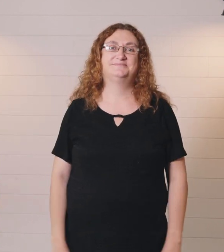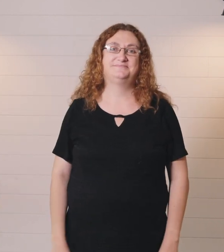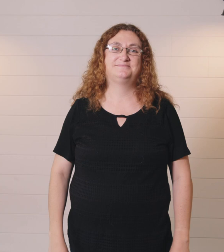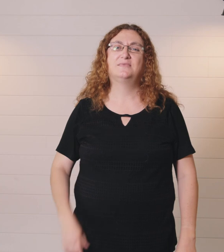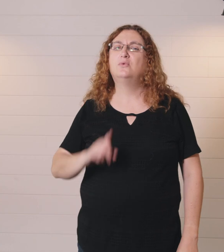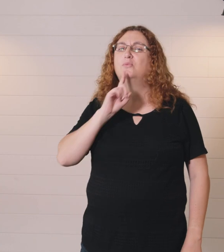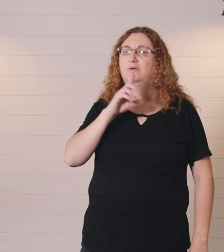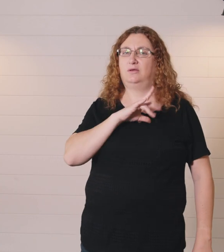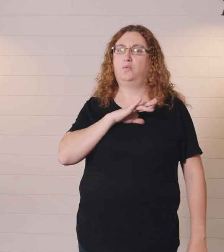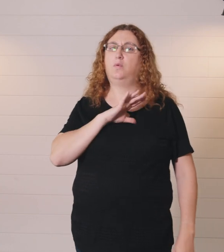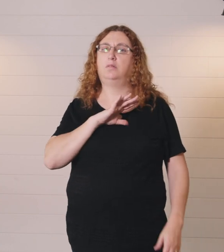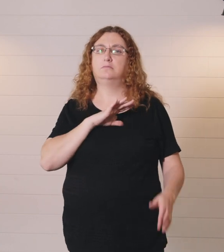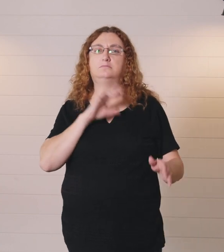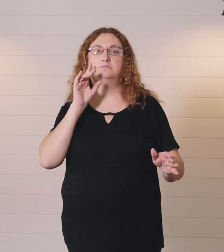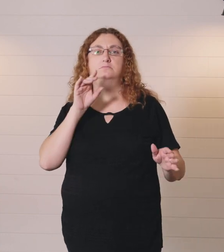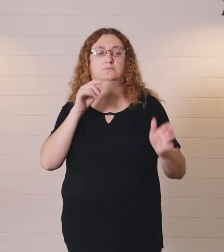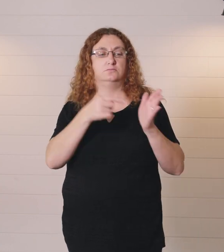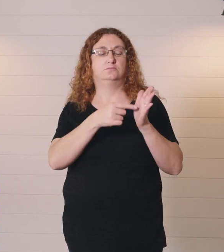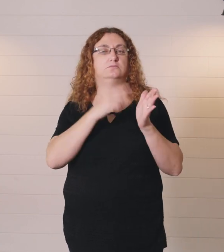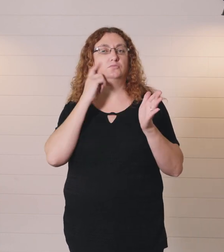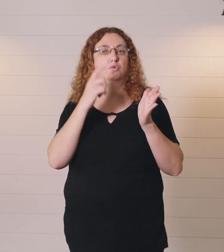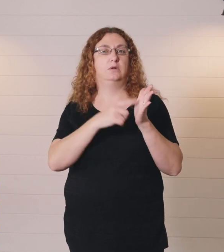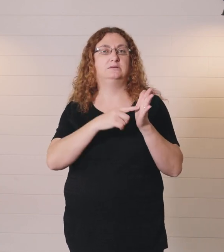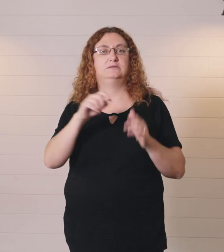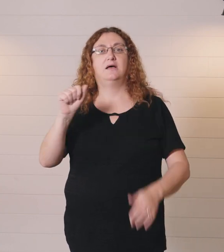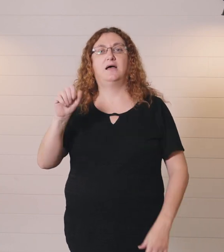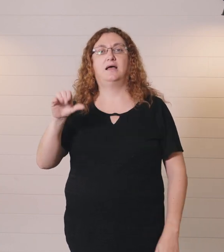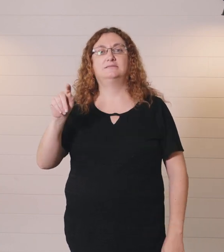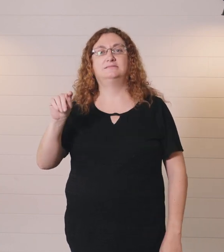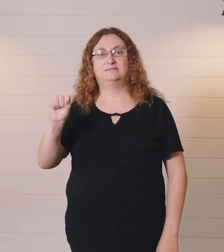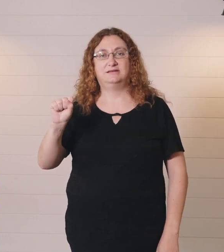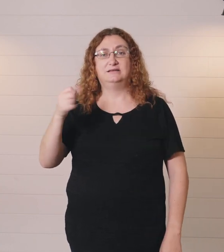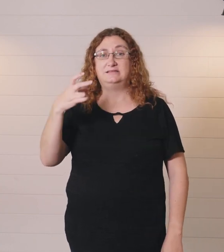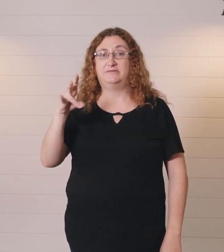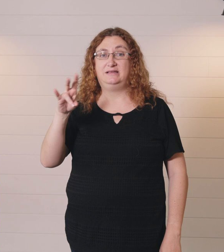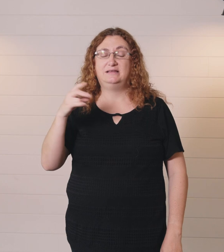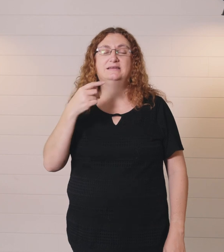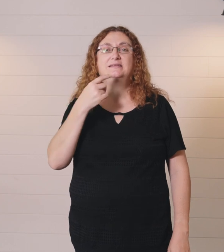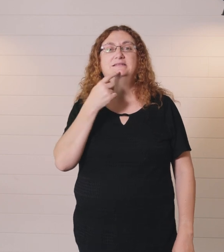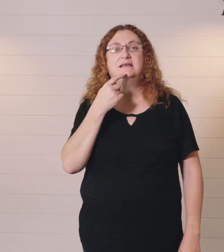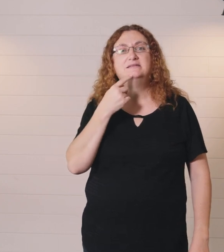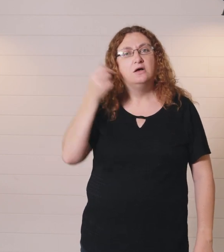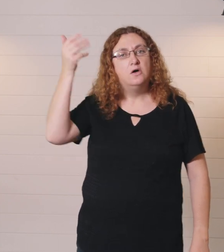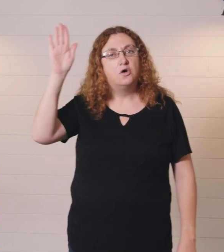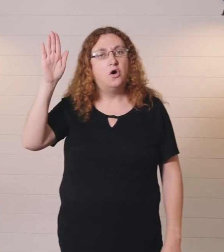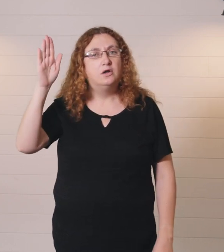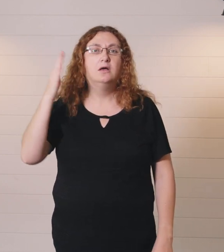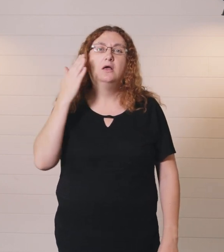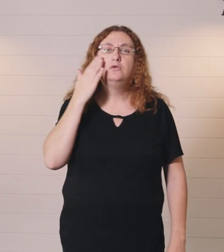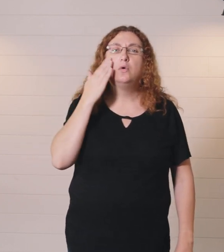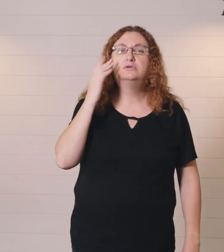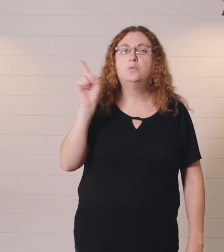Interesting reference in Acts 17. He says that God even determines the exact times and places where we